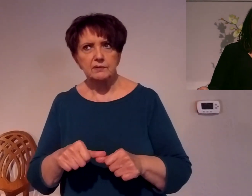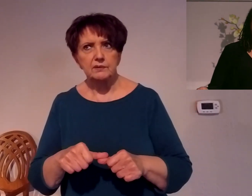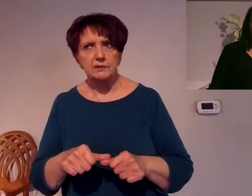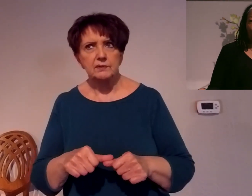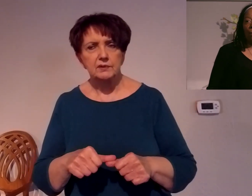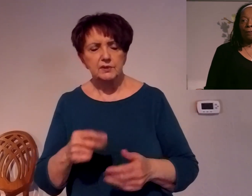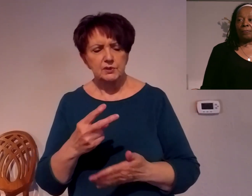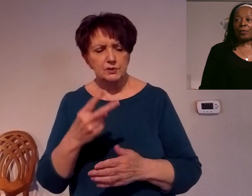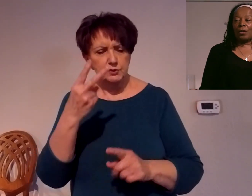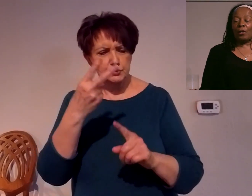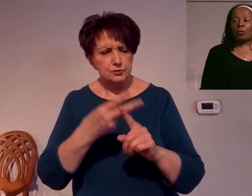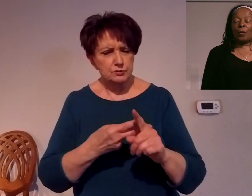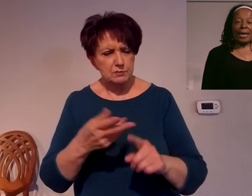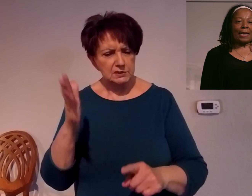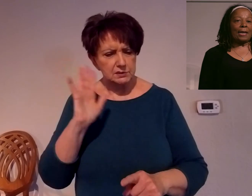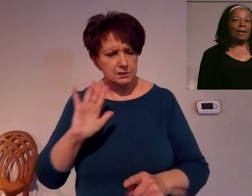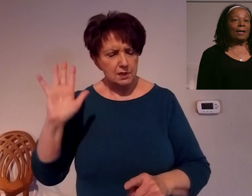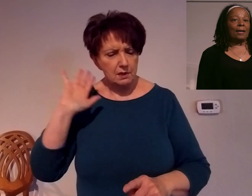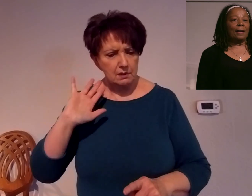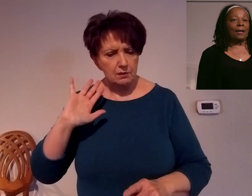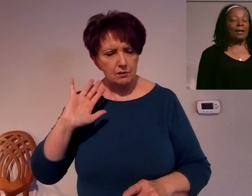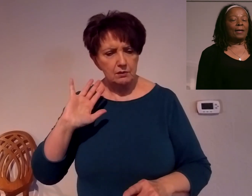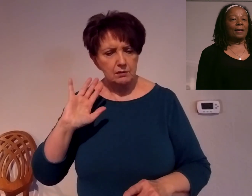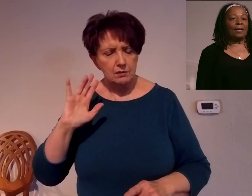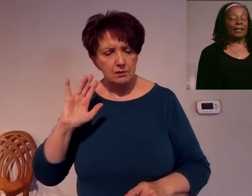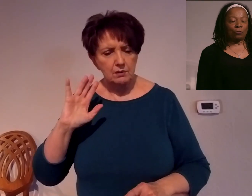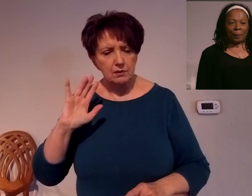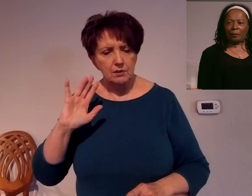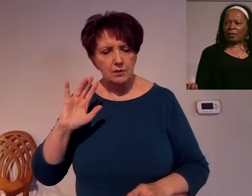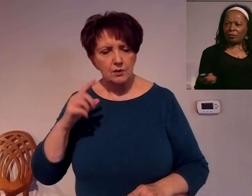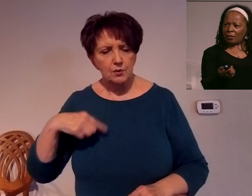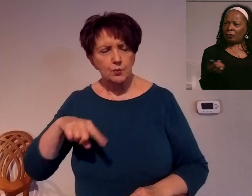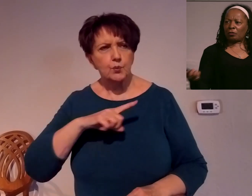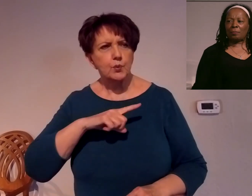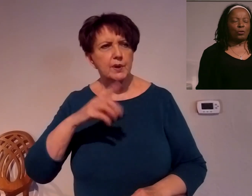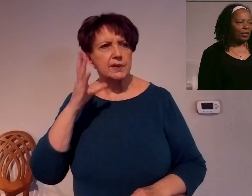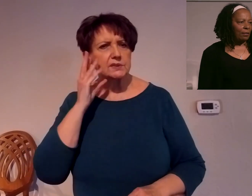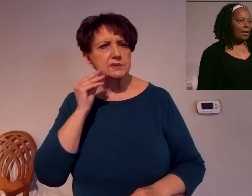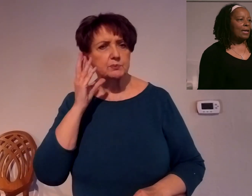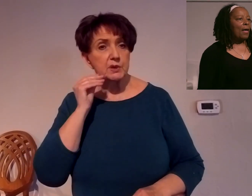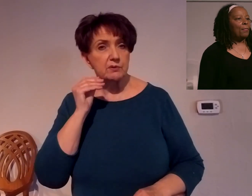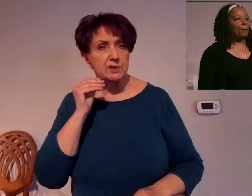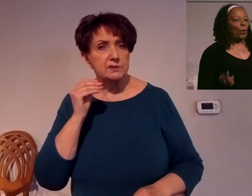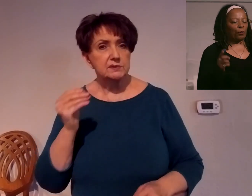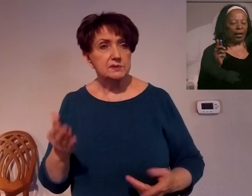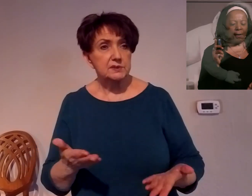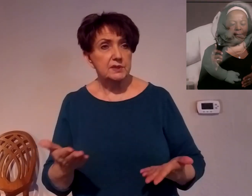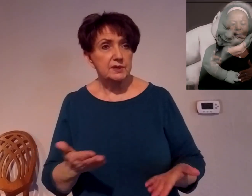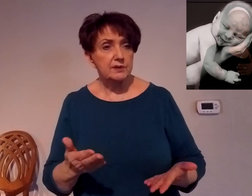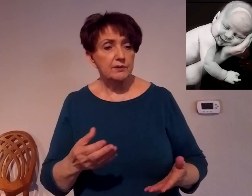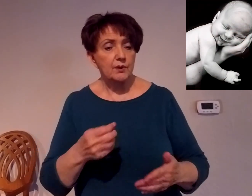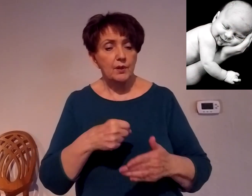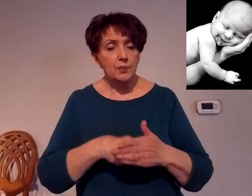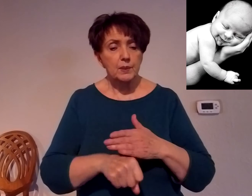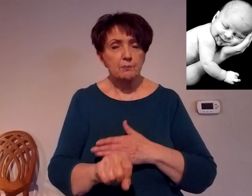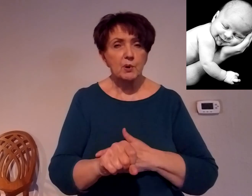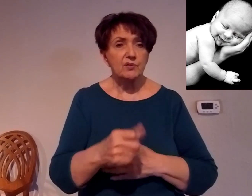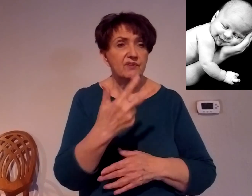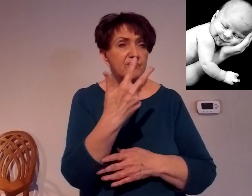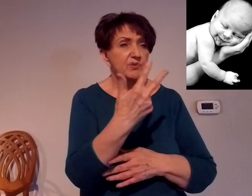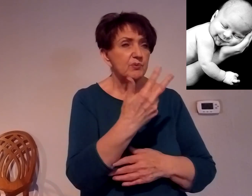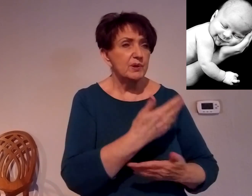2 months ago, we experienced in this community the birth of